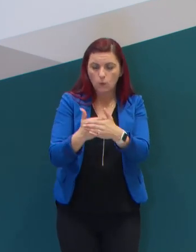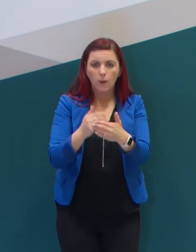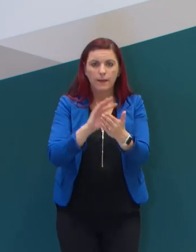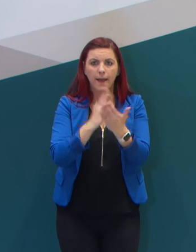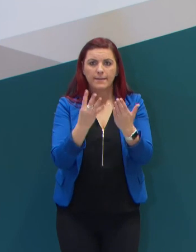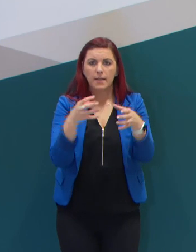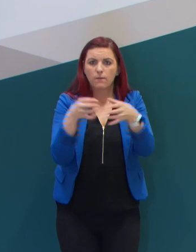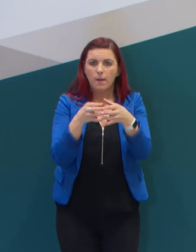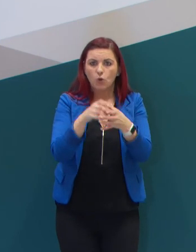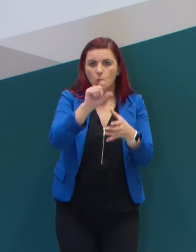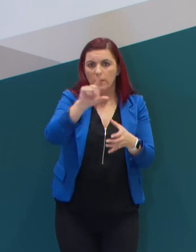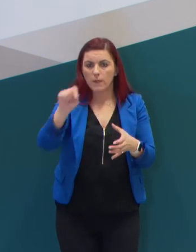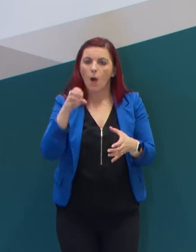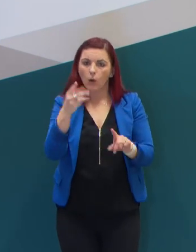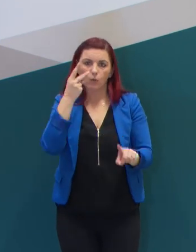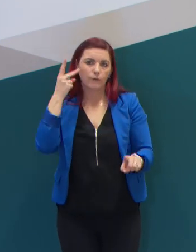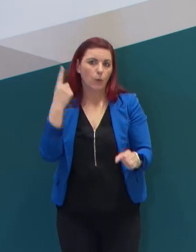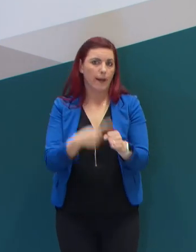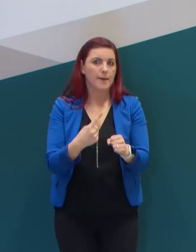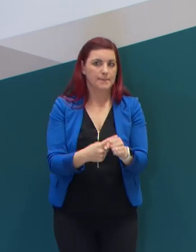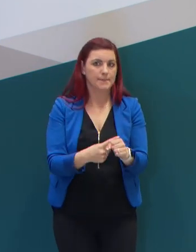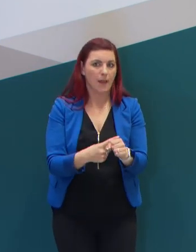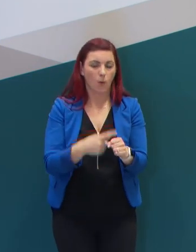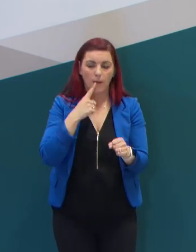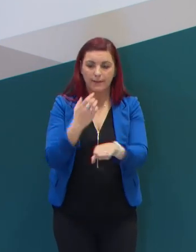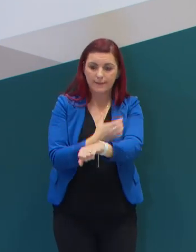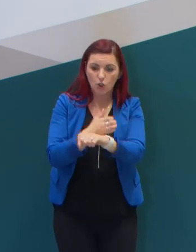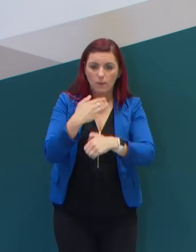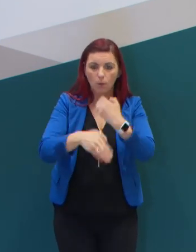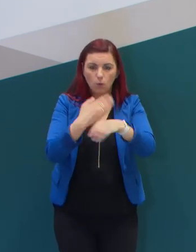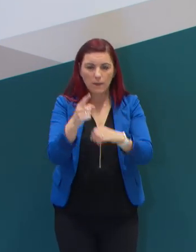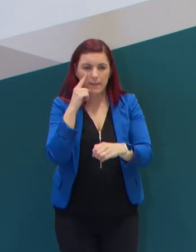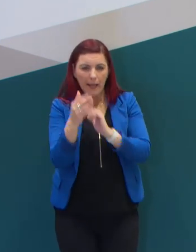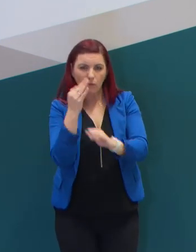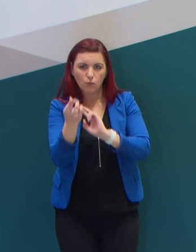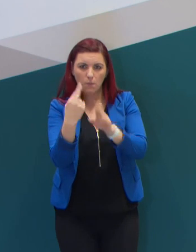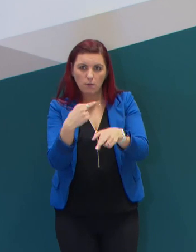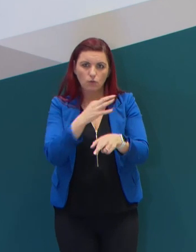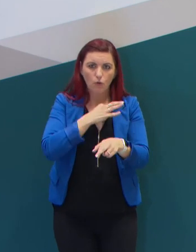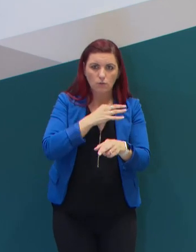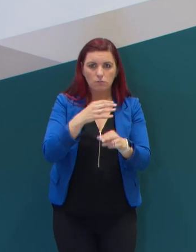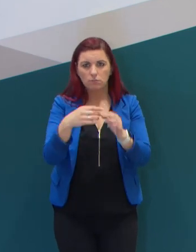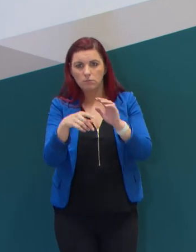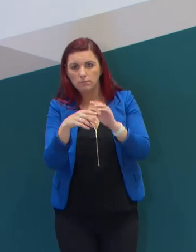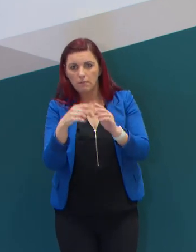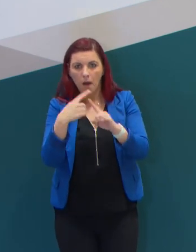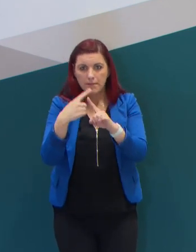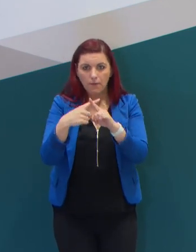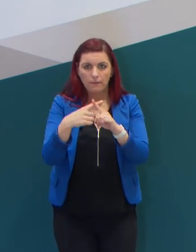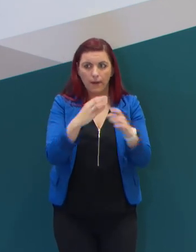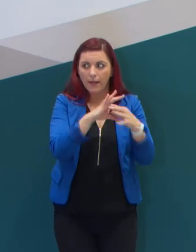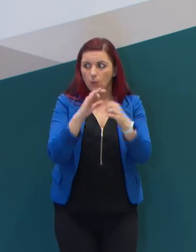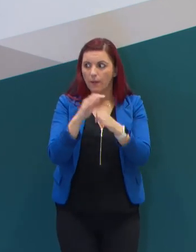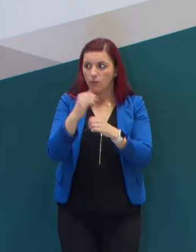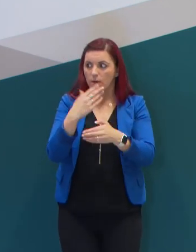19th of April 2020, and we'll identify as we go along the response to the disease arising from some of these measures,